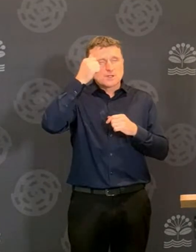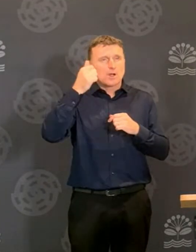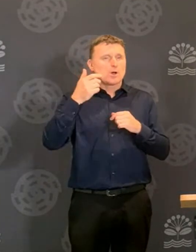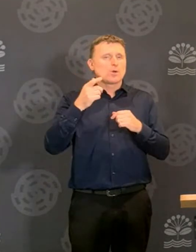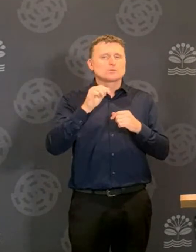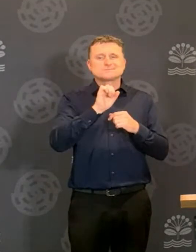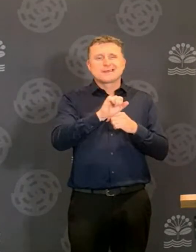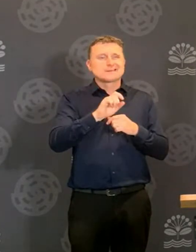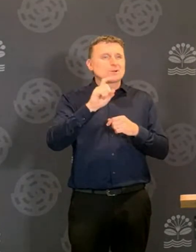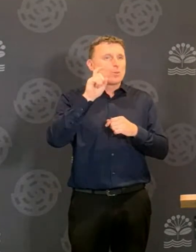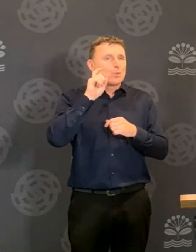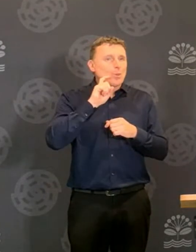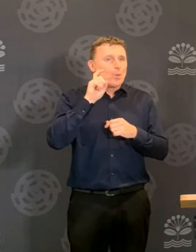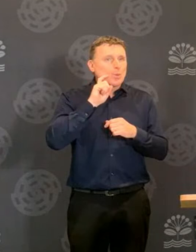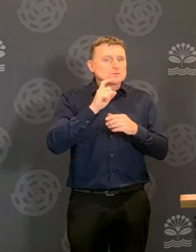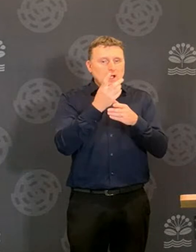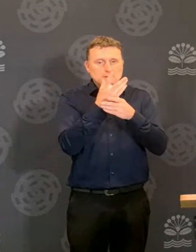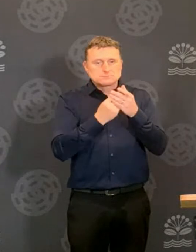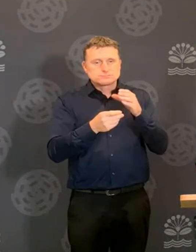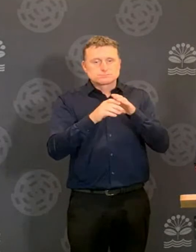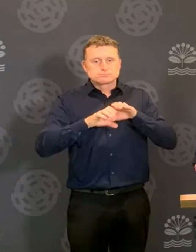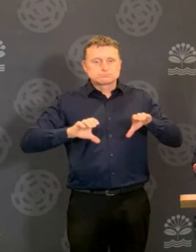points in the system really are?